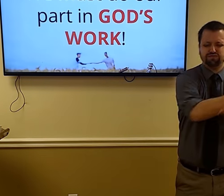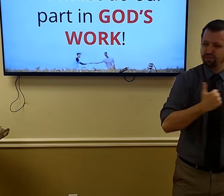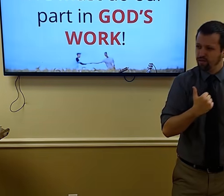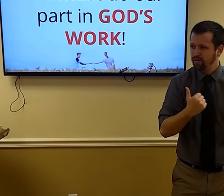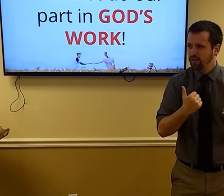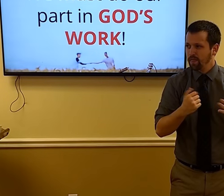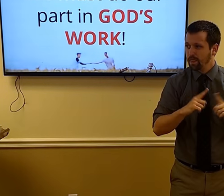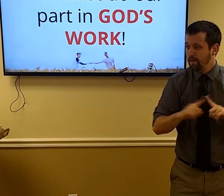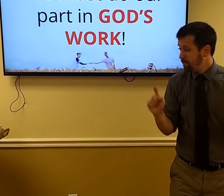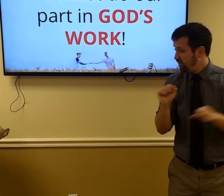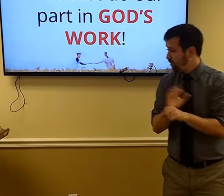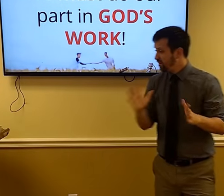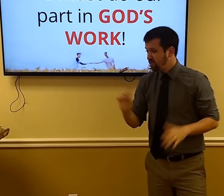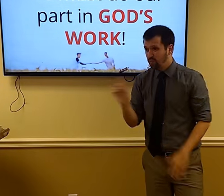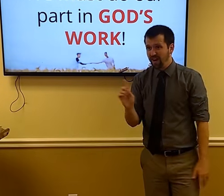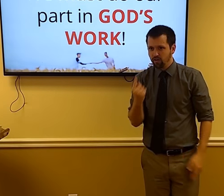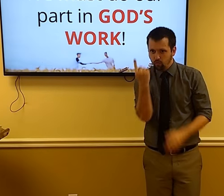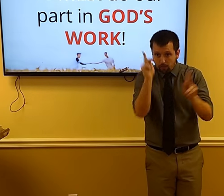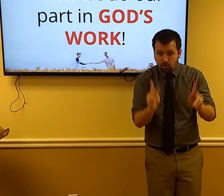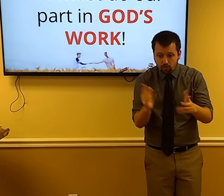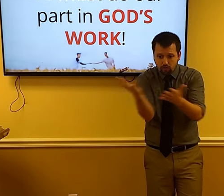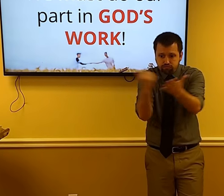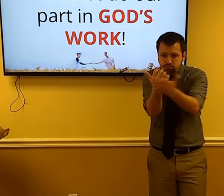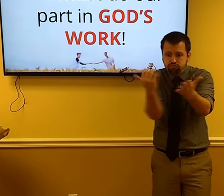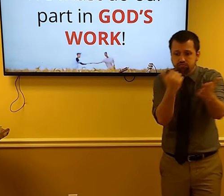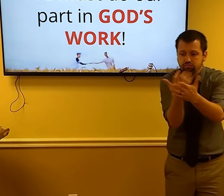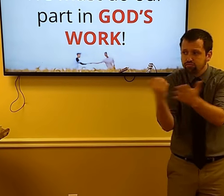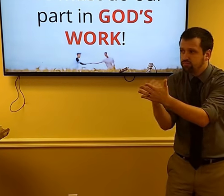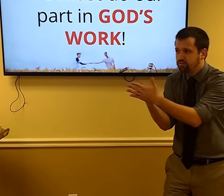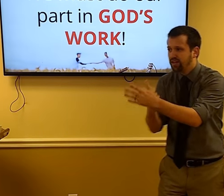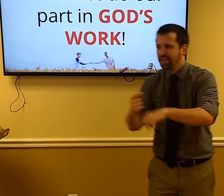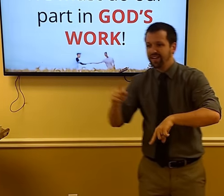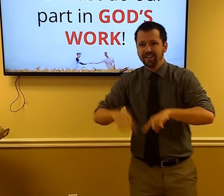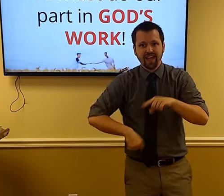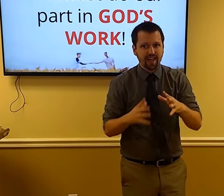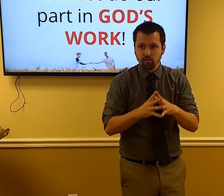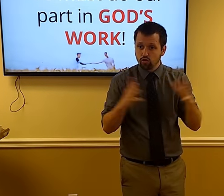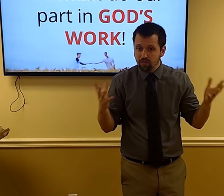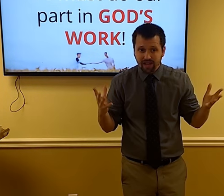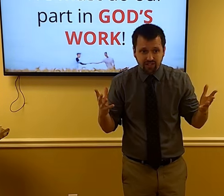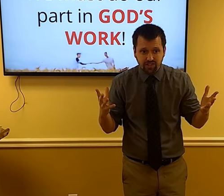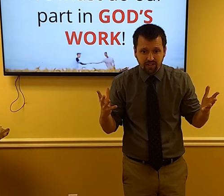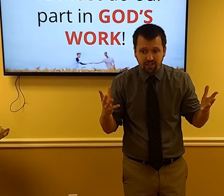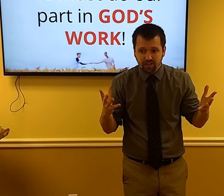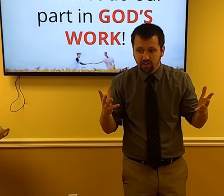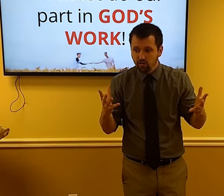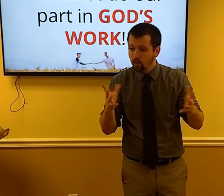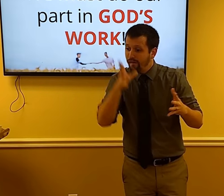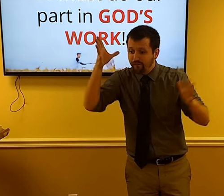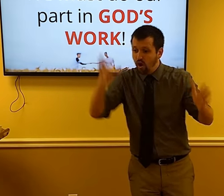But the workers, where? Because one person? can't, too much. You know, so